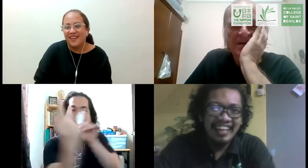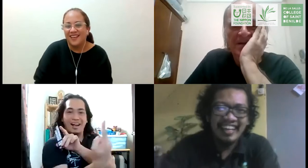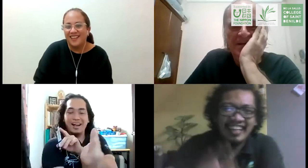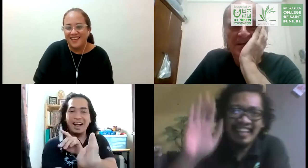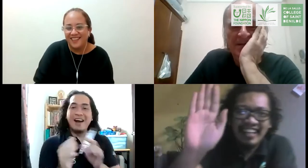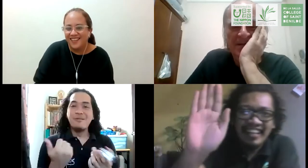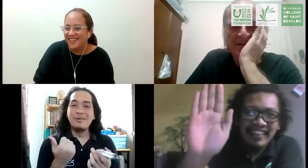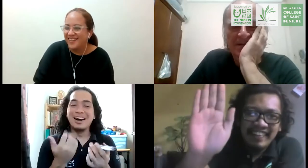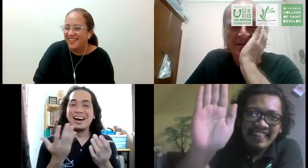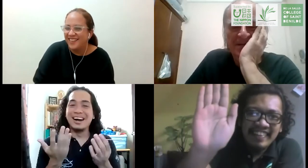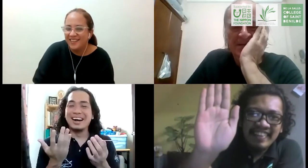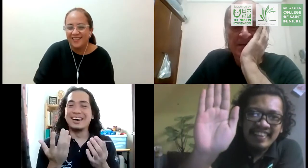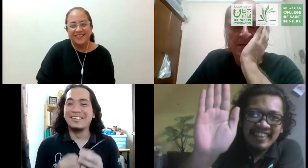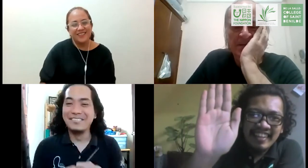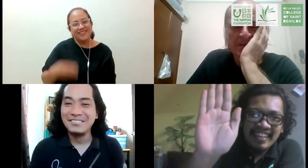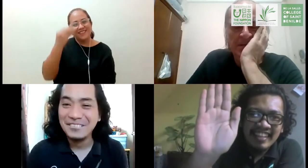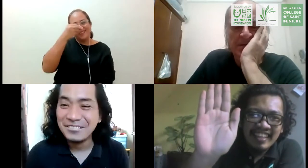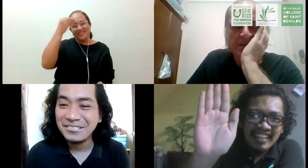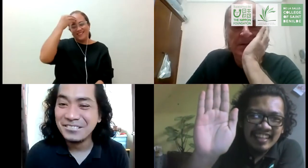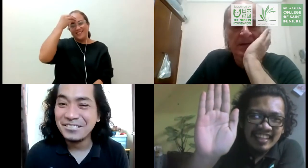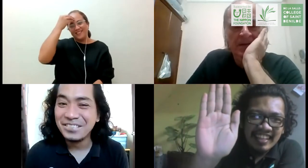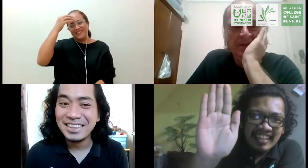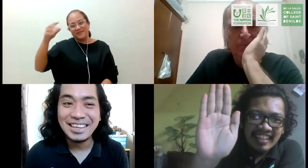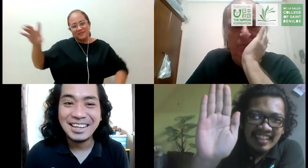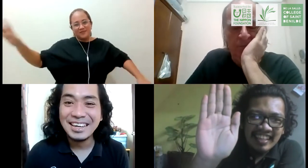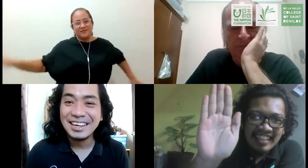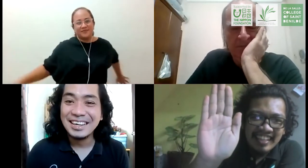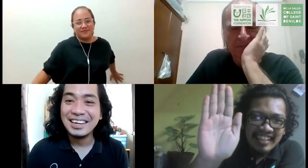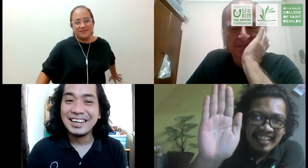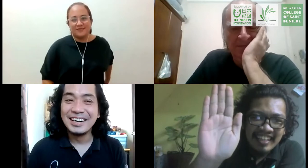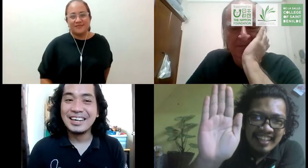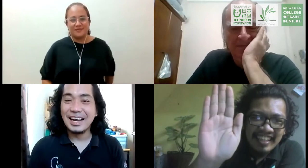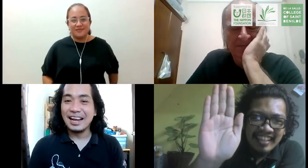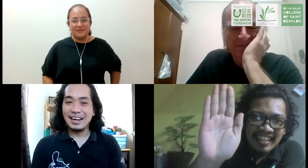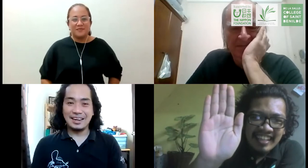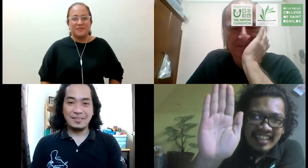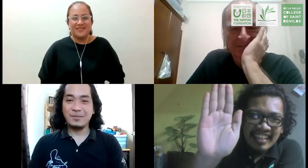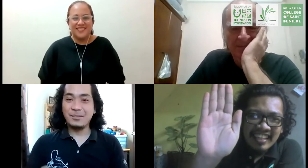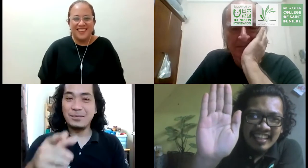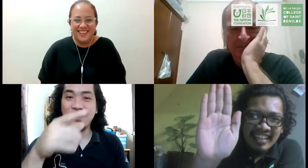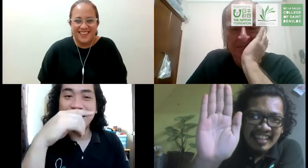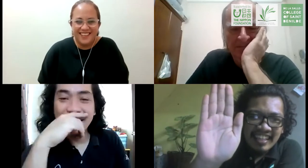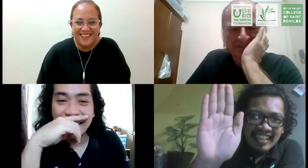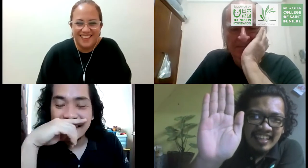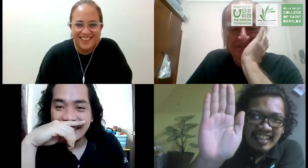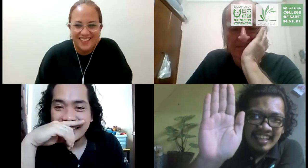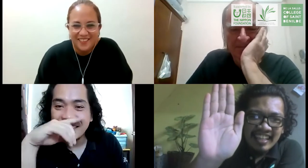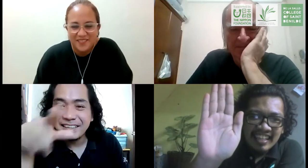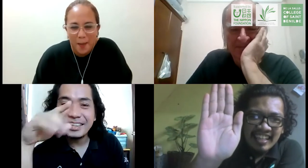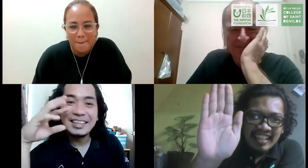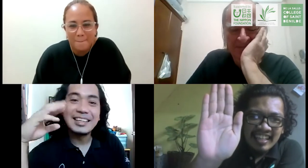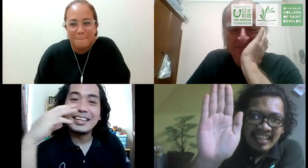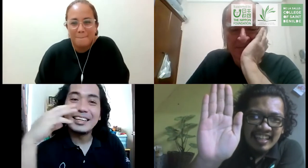It's already there, but maybe your camera is backwards. I don't know what's going on with your camera.